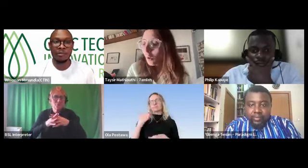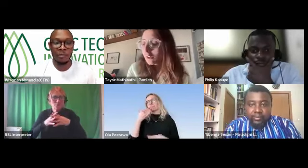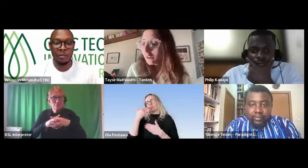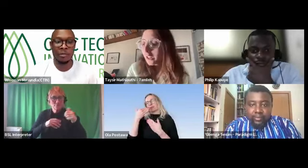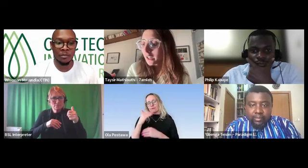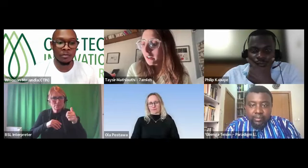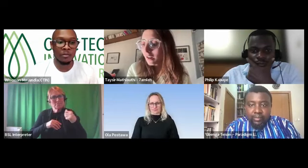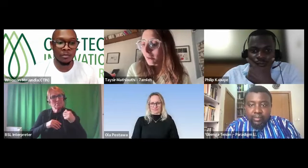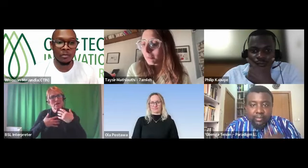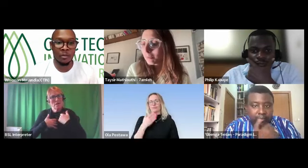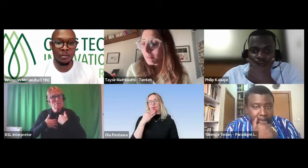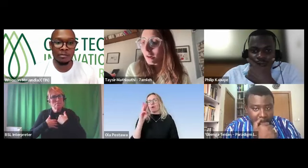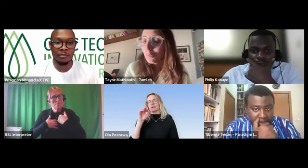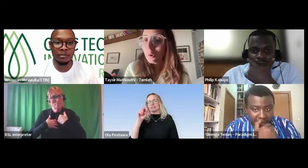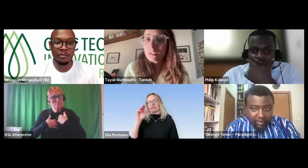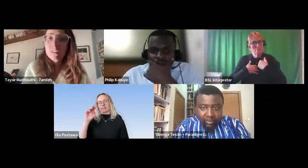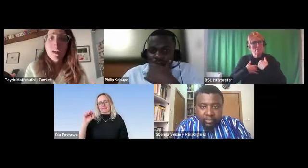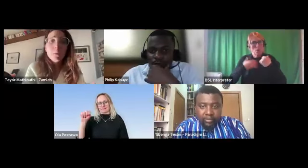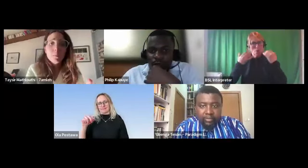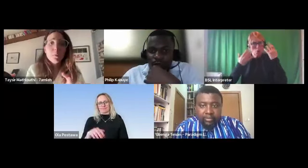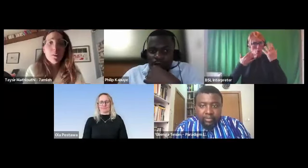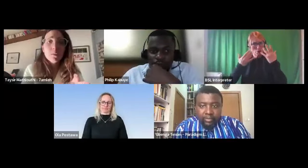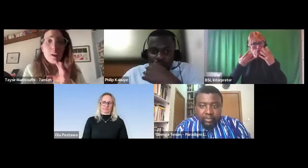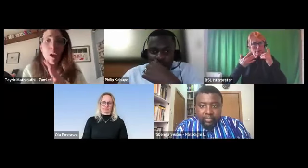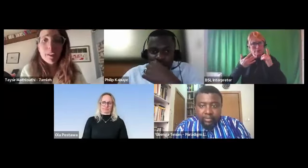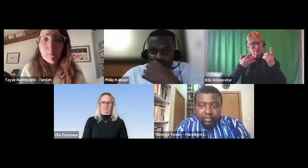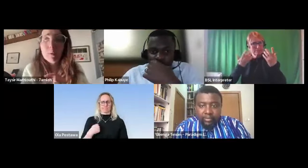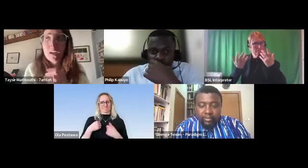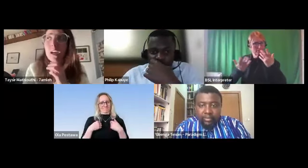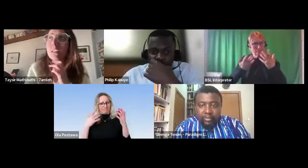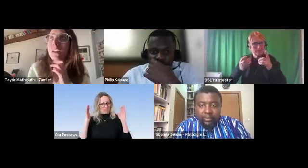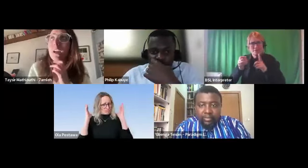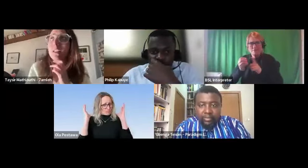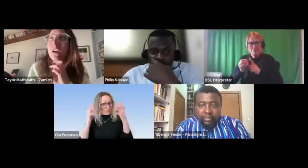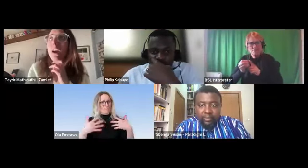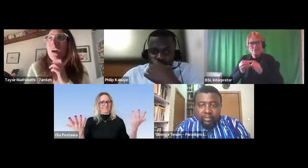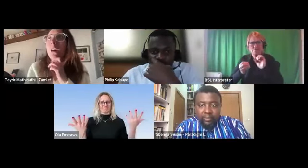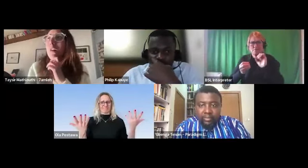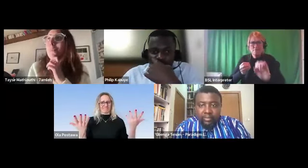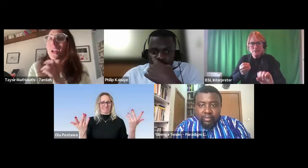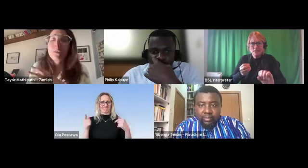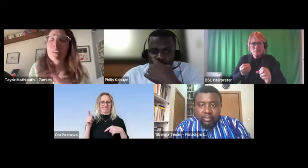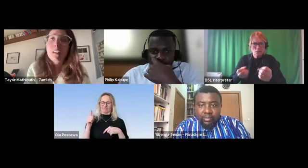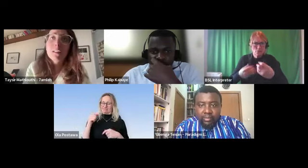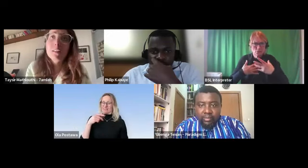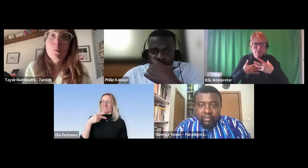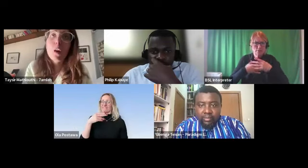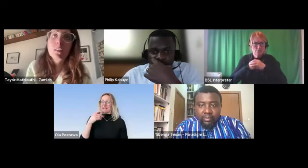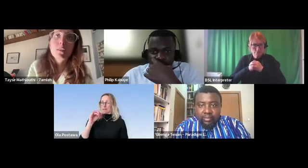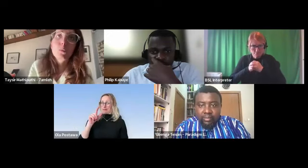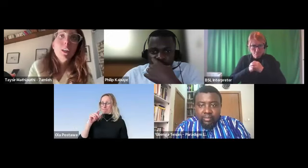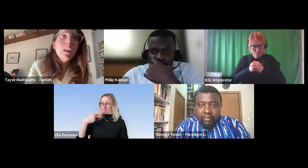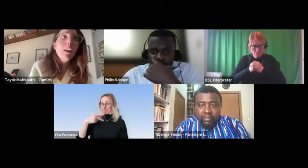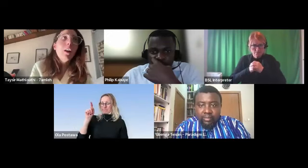was wondering what at some point what Philip you said, and I do think